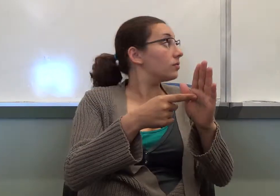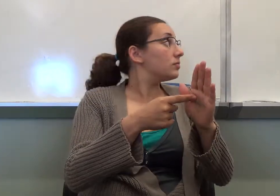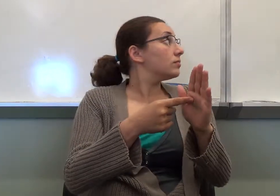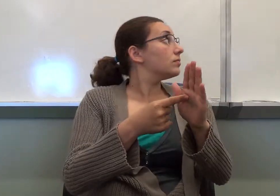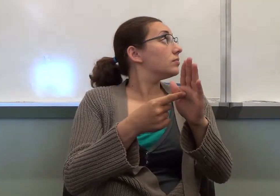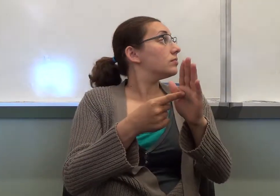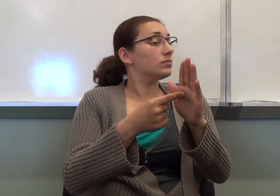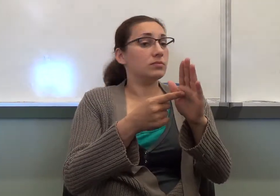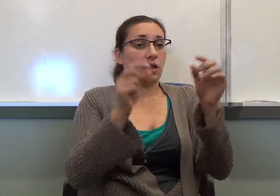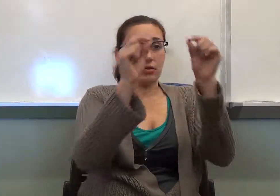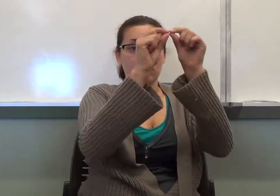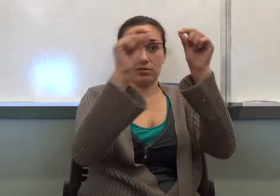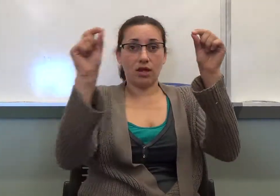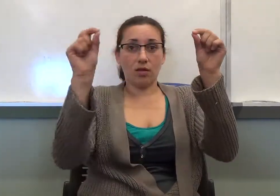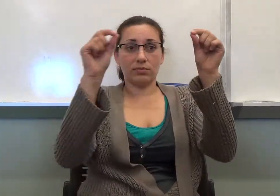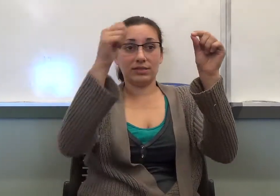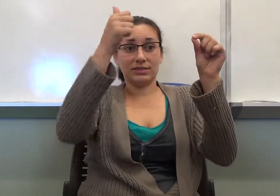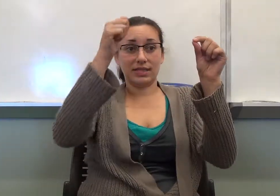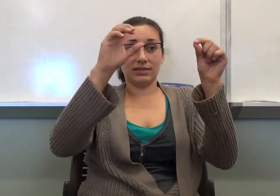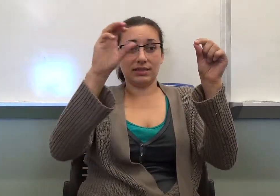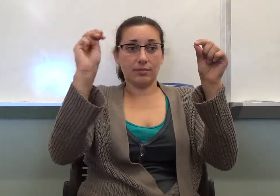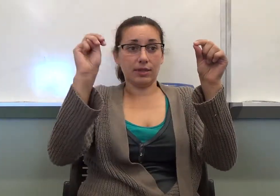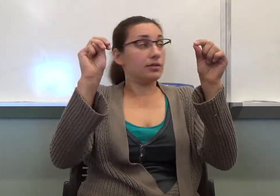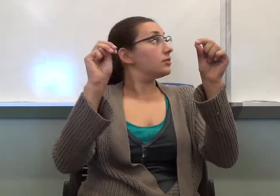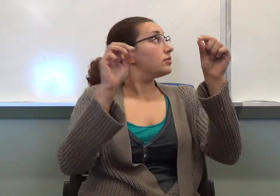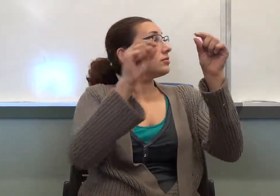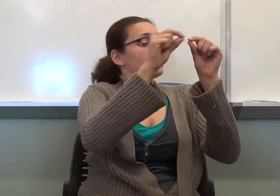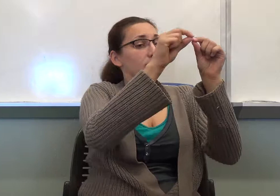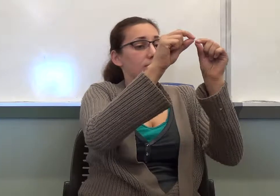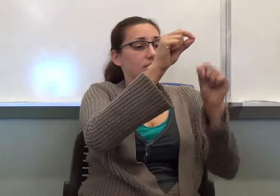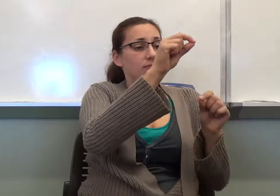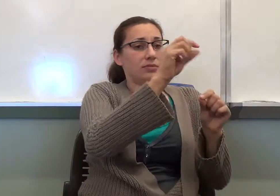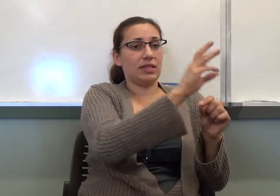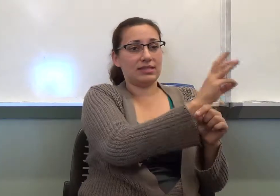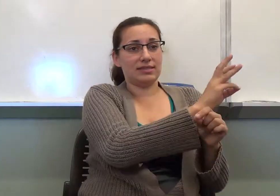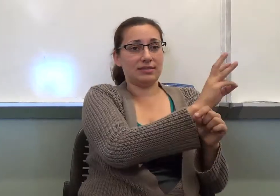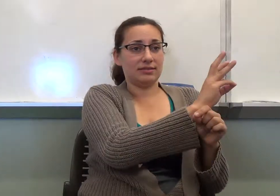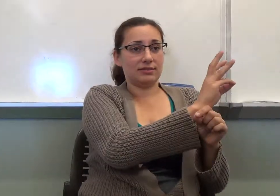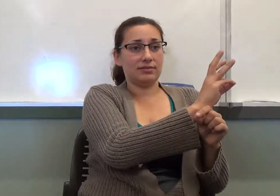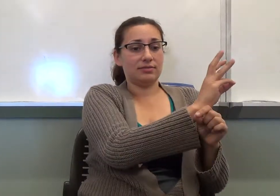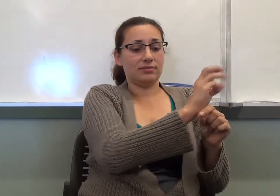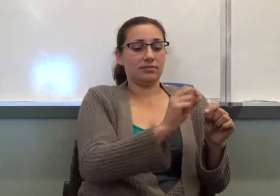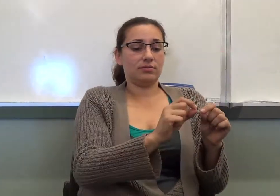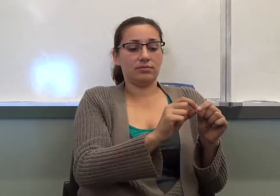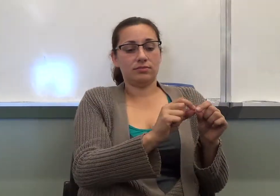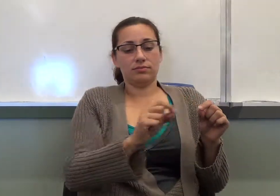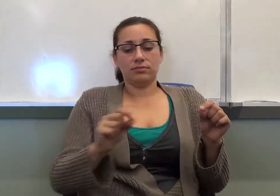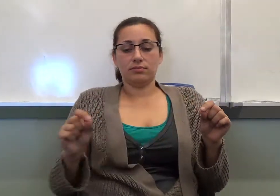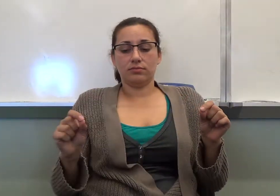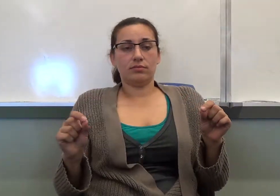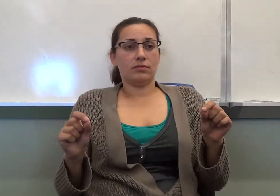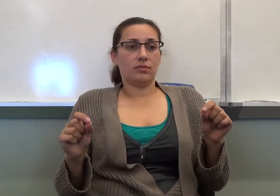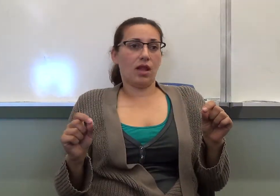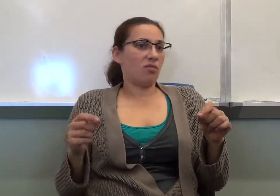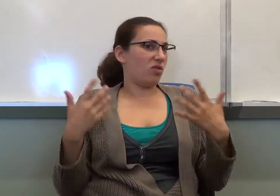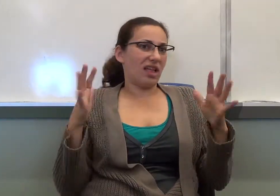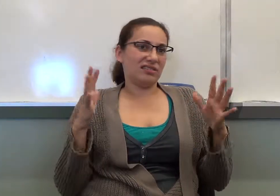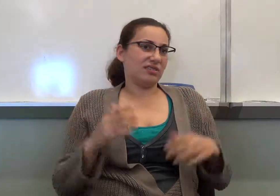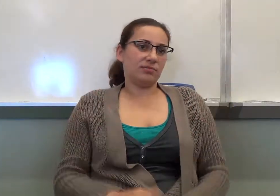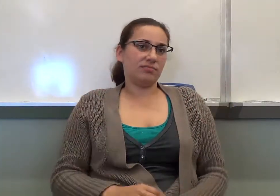centimeters, this is 6, And that's all they tell you. And they want,